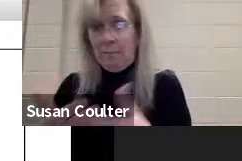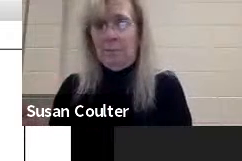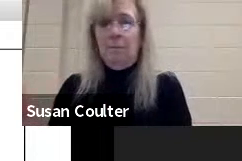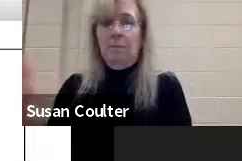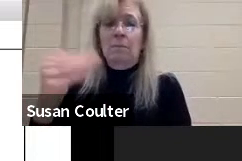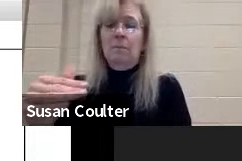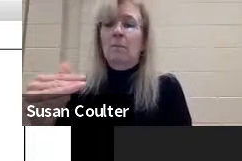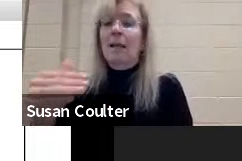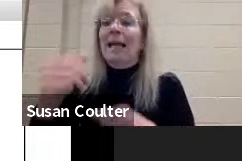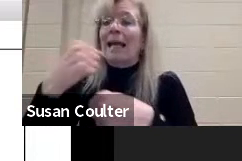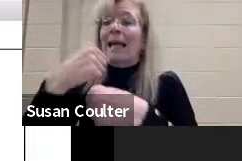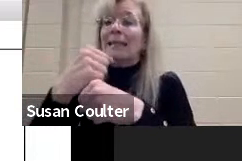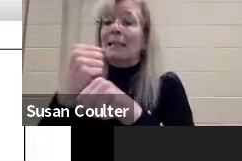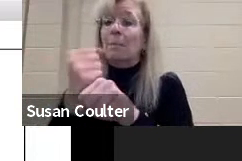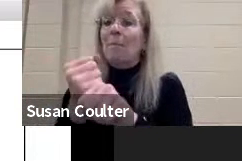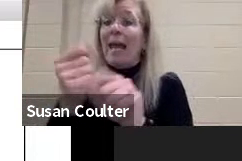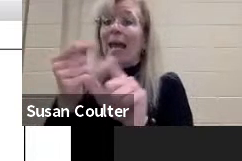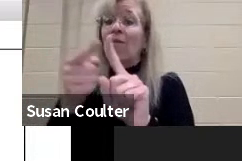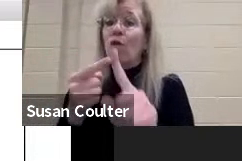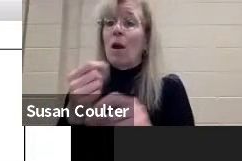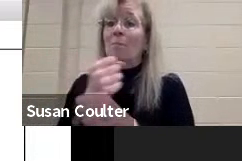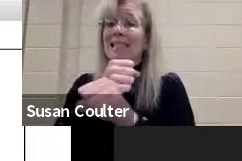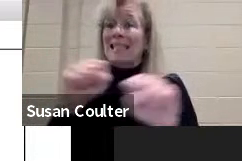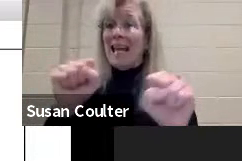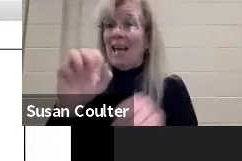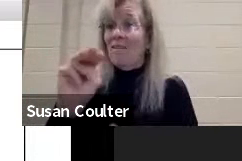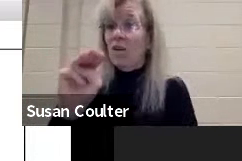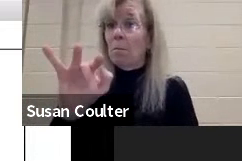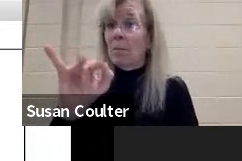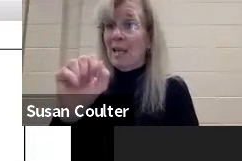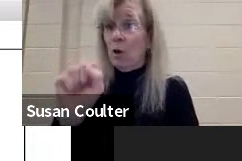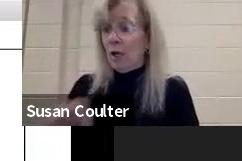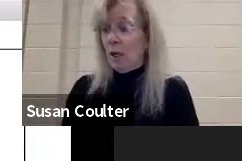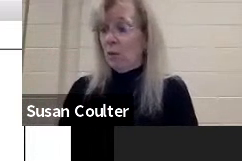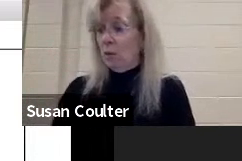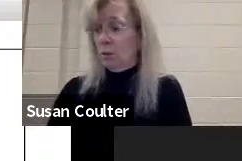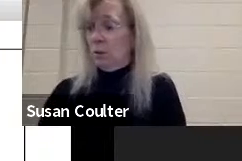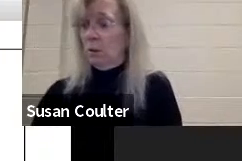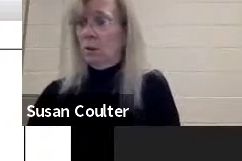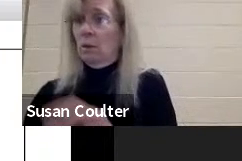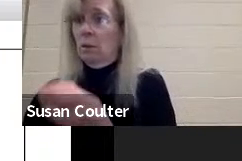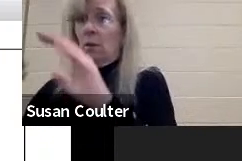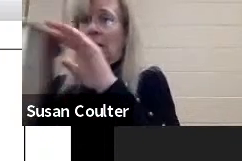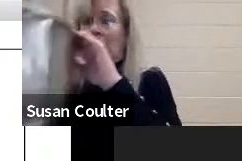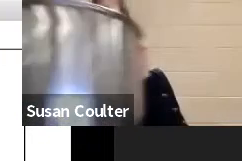cooking. It's made from safe materials.